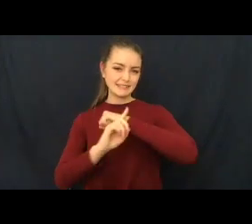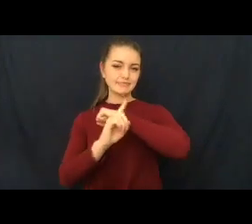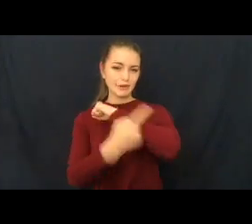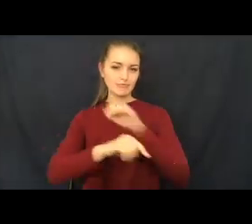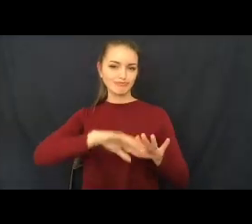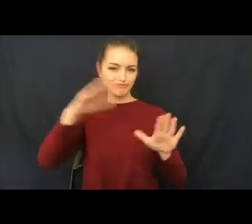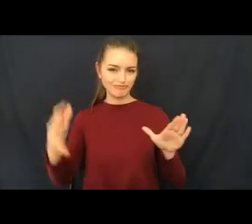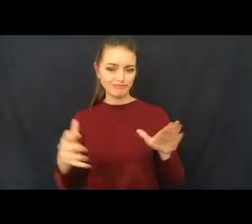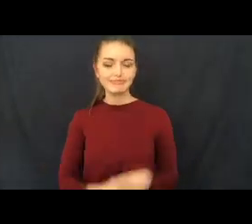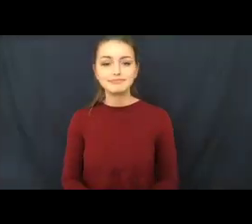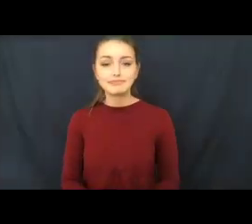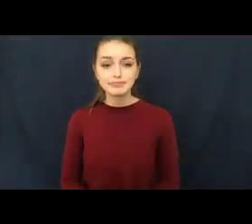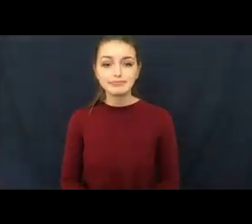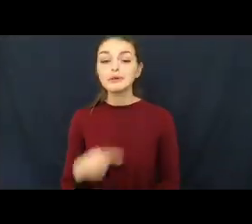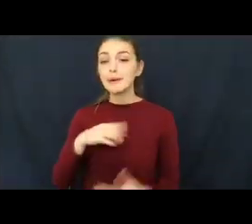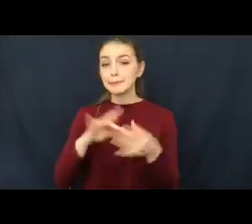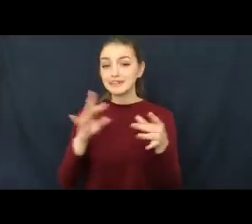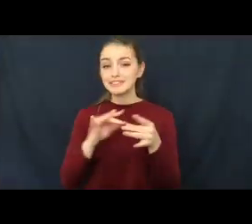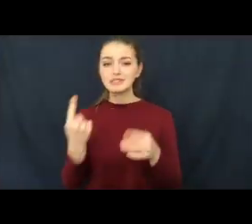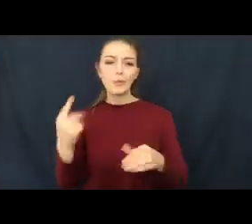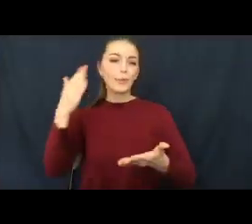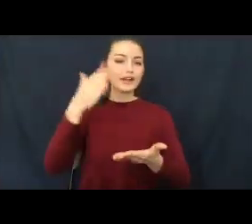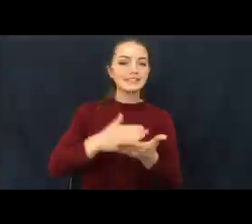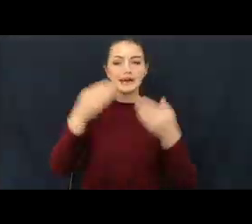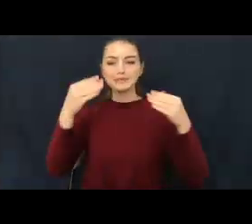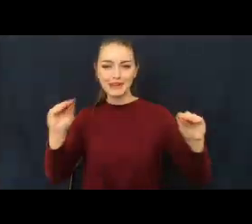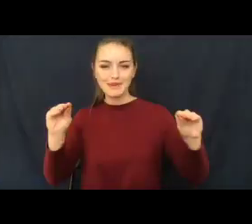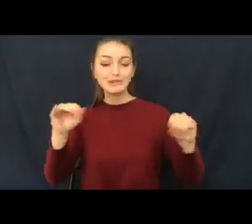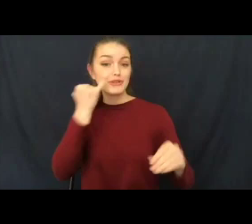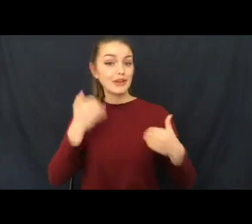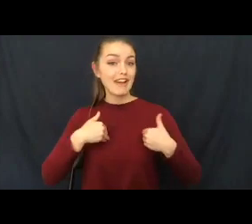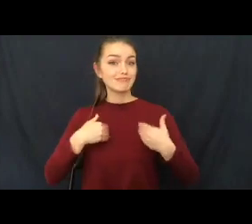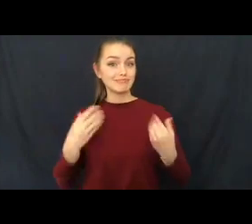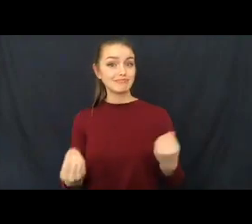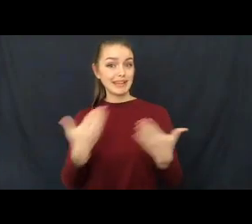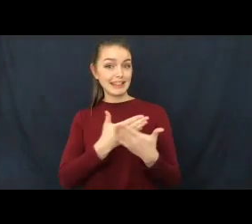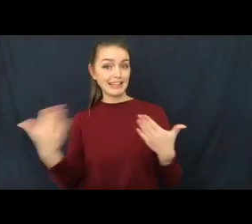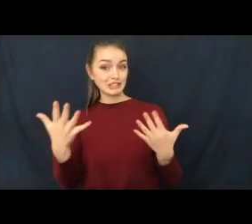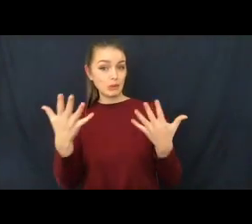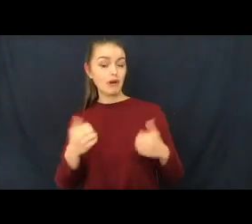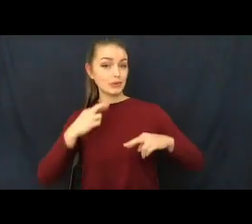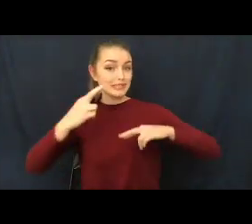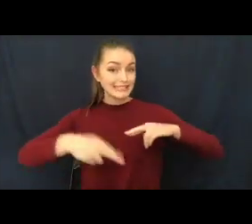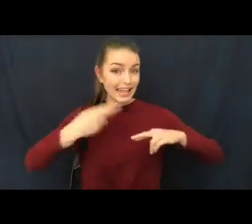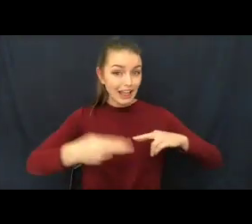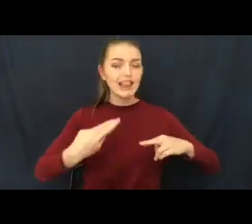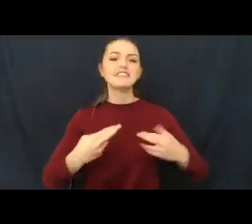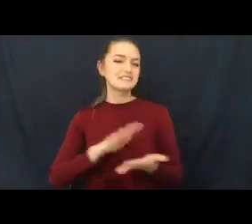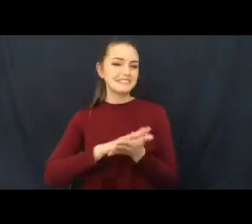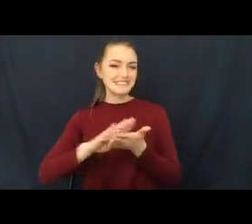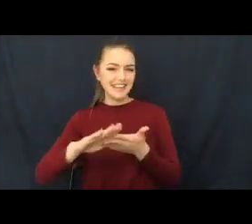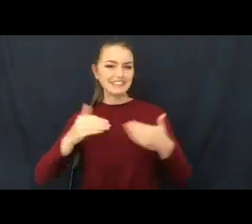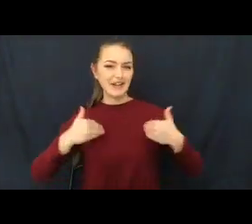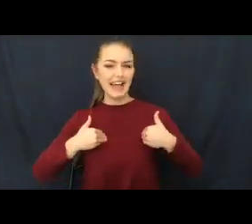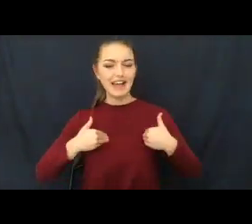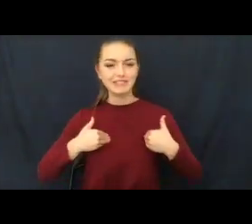like we said, this is a one-stop shop. So if you've got other things that you're recycling, it's nice to have the option